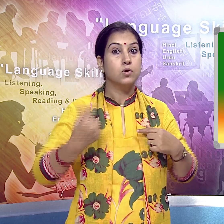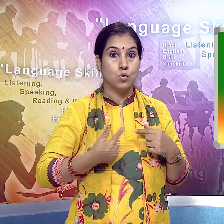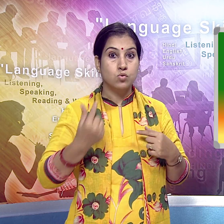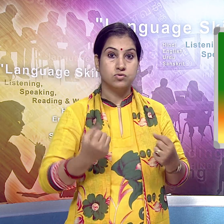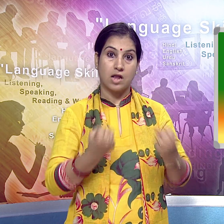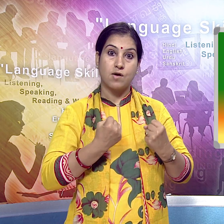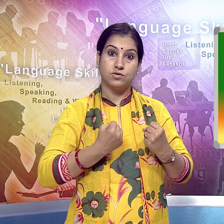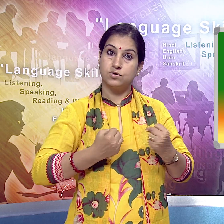energy.